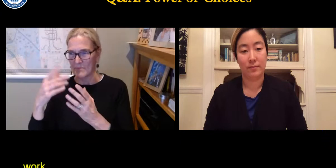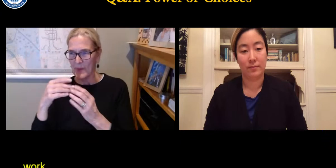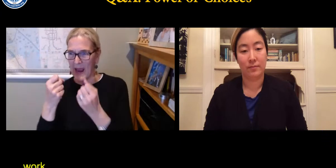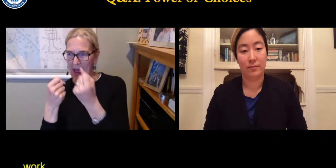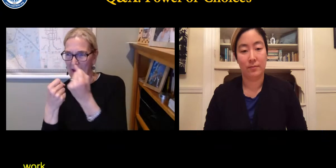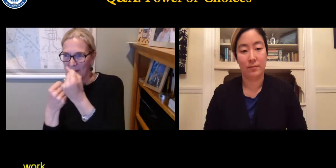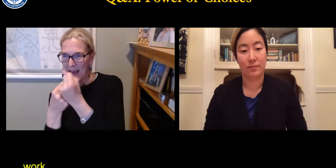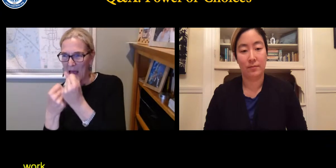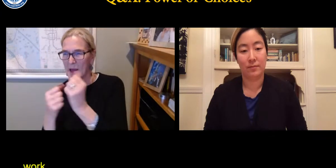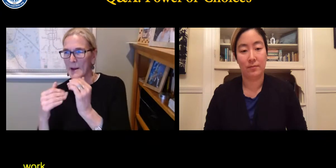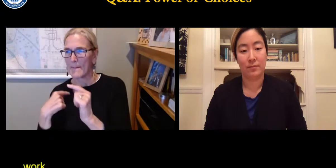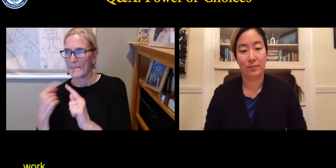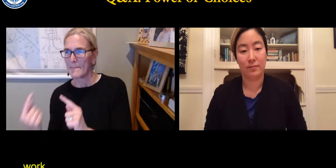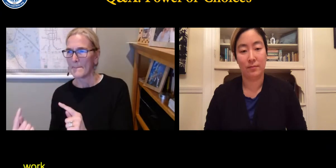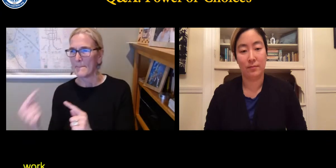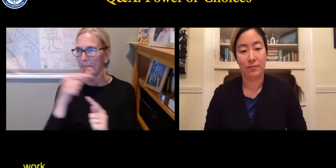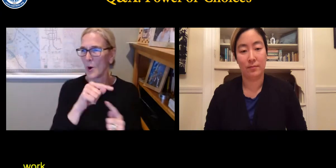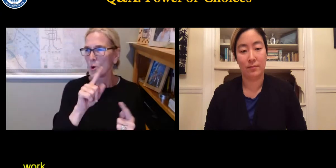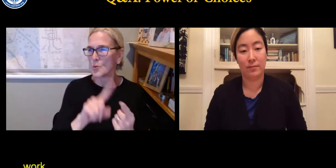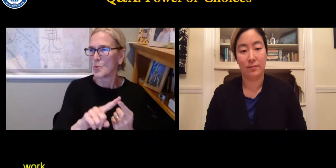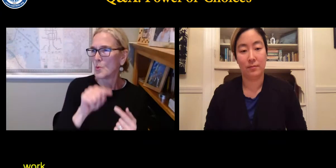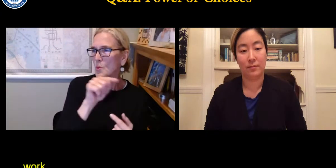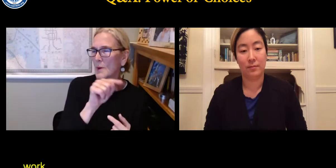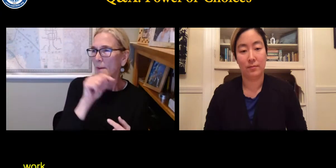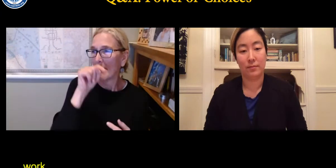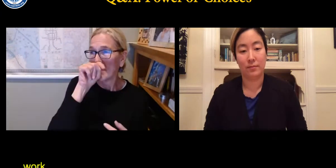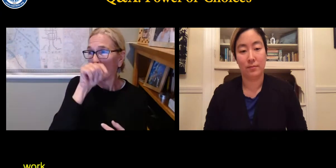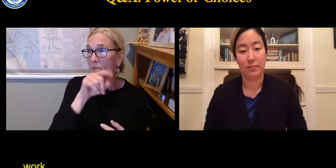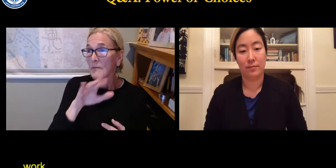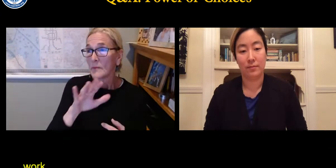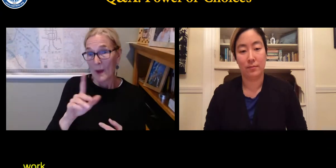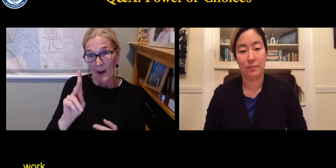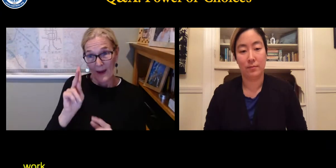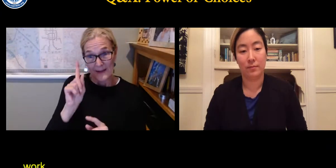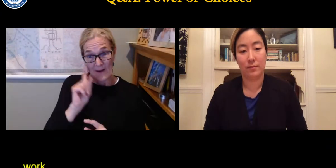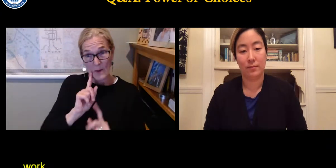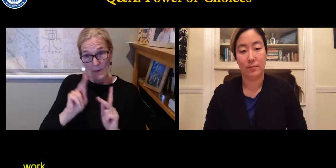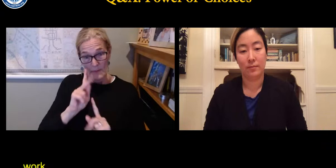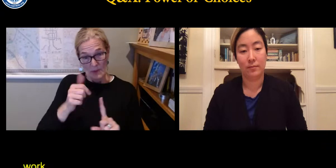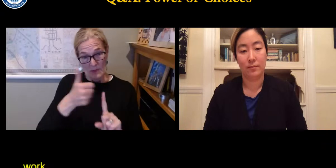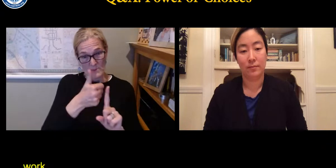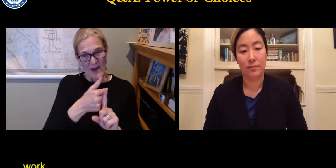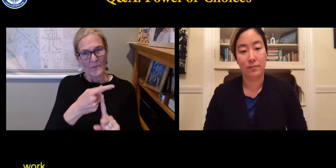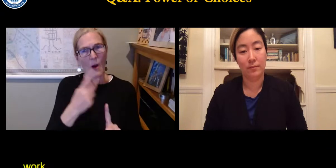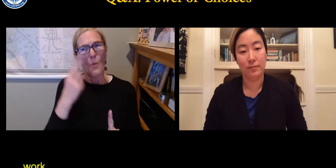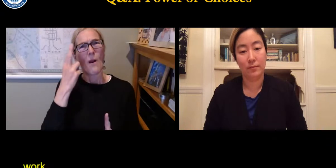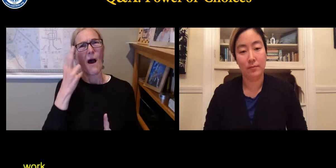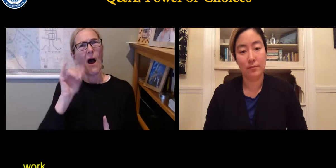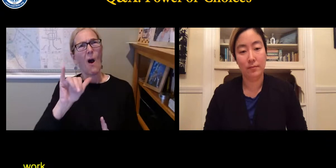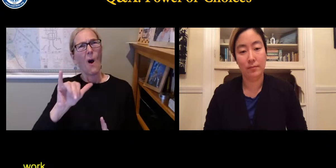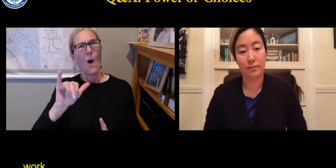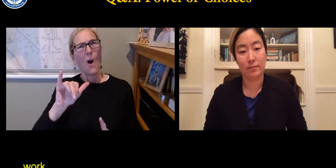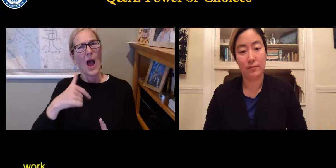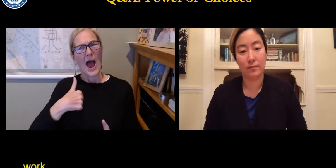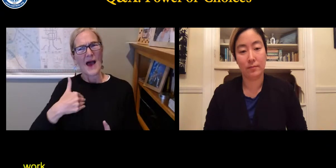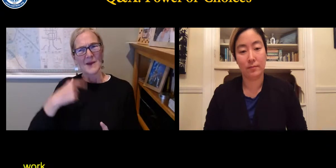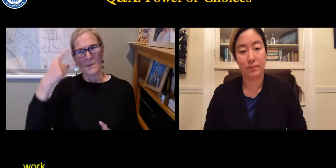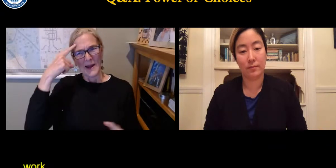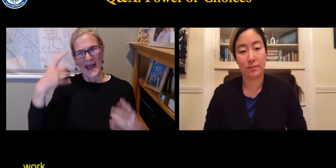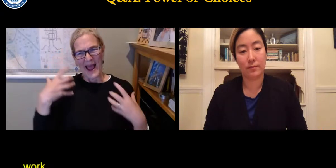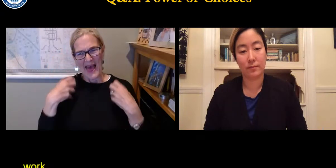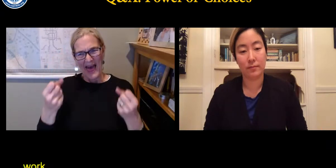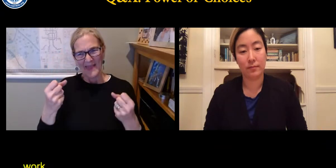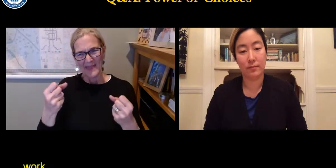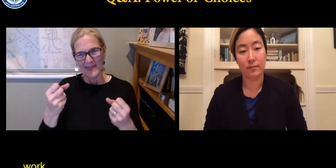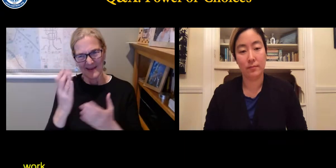This is Dr. Marla. Okay, we've got a couple more minutes. I see some questions about political advocacy, but I want to ask